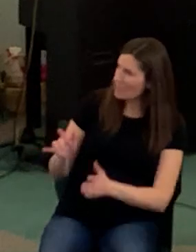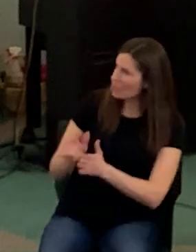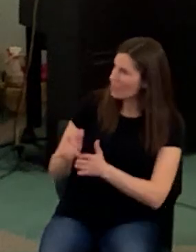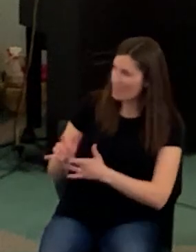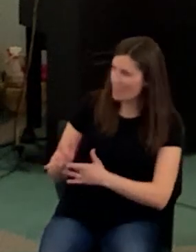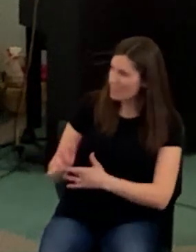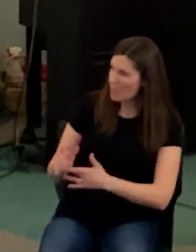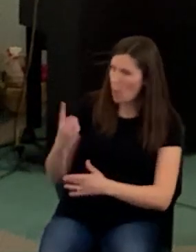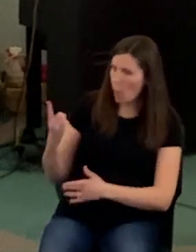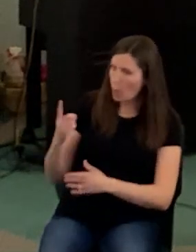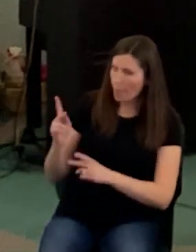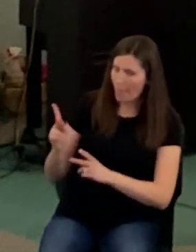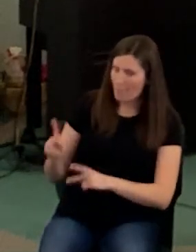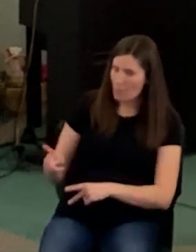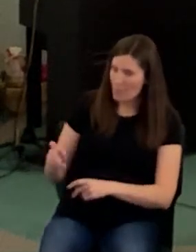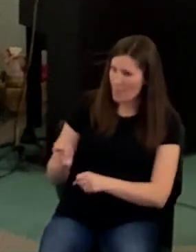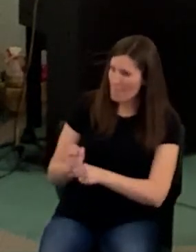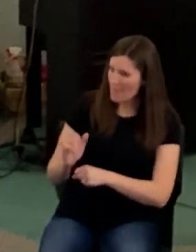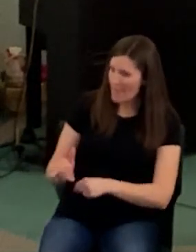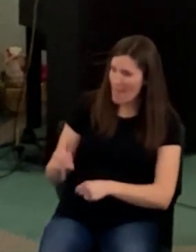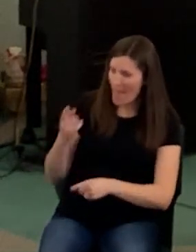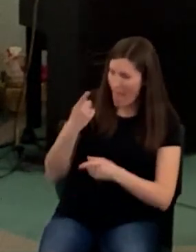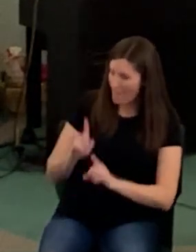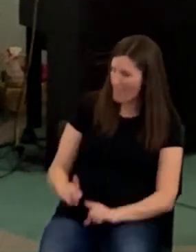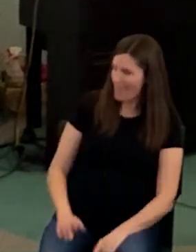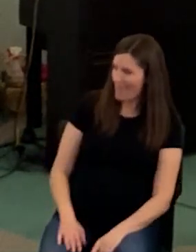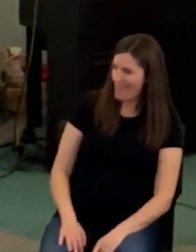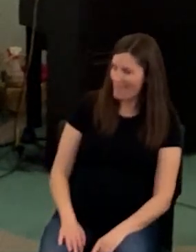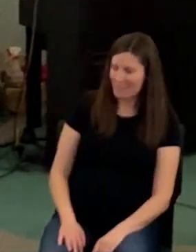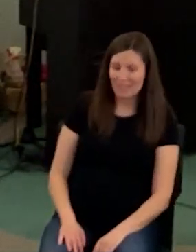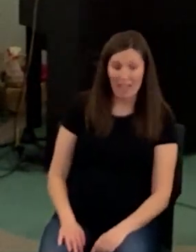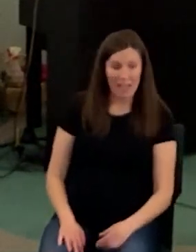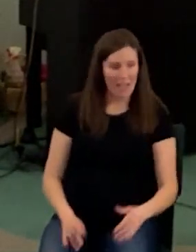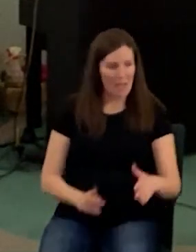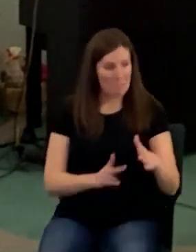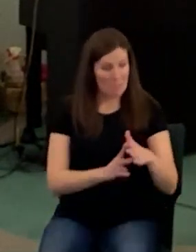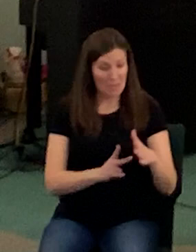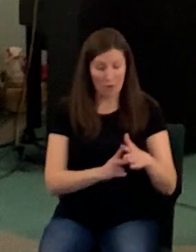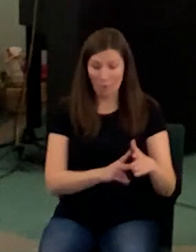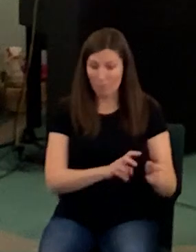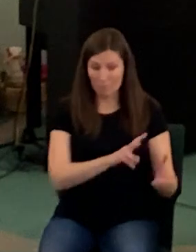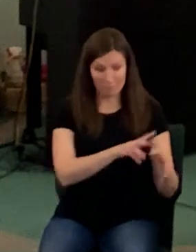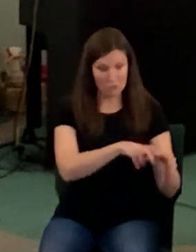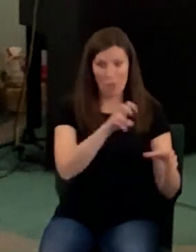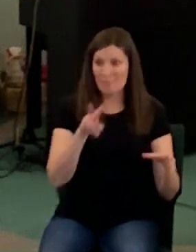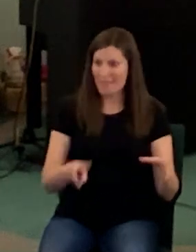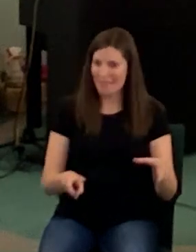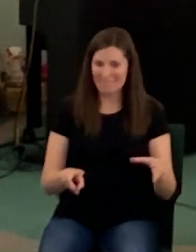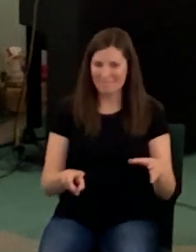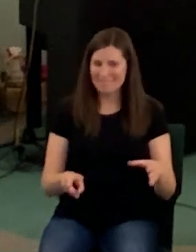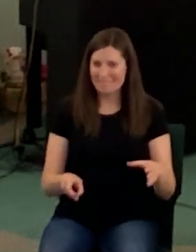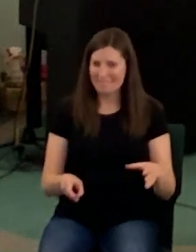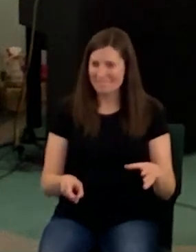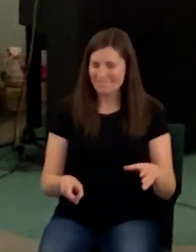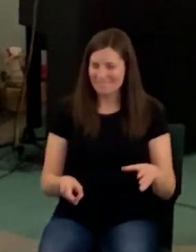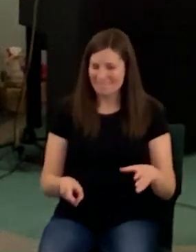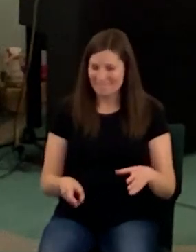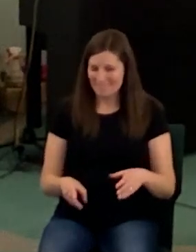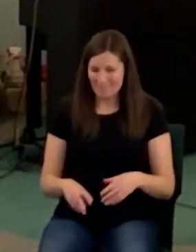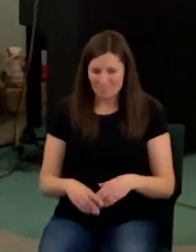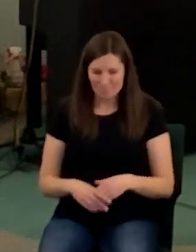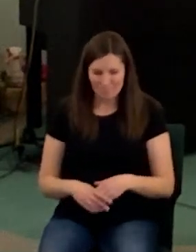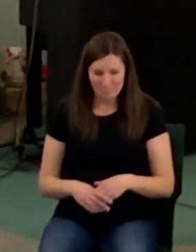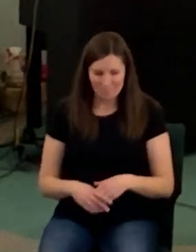happen. And Peter acts like we normally see him act. He jumps in as soon as he can, just like going to the tomb. Mary